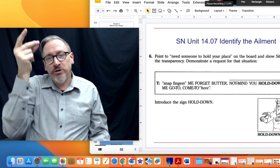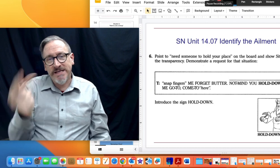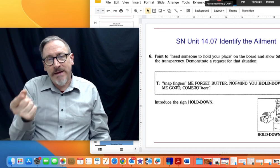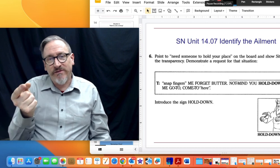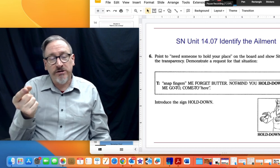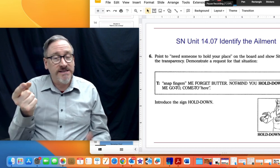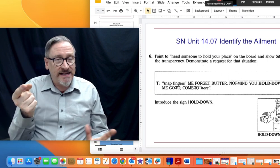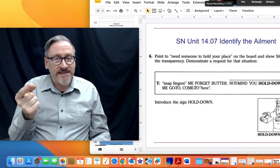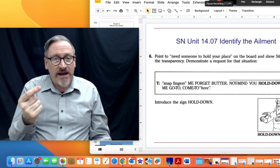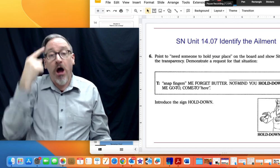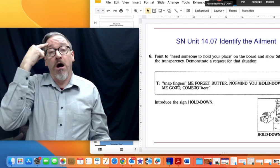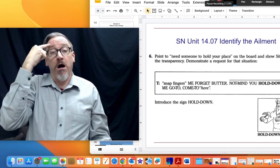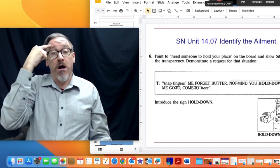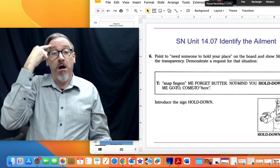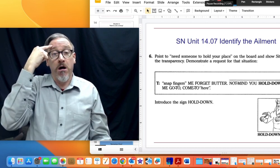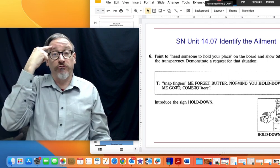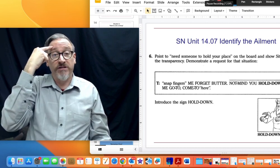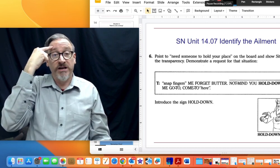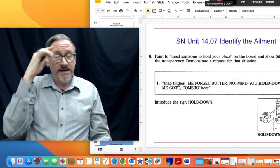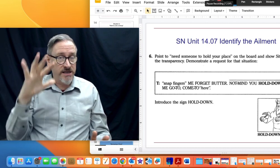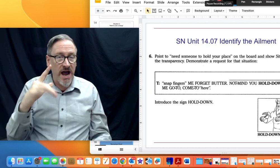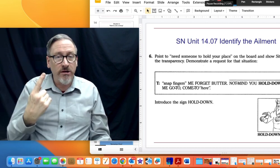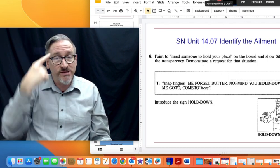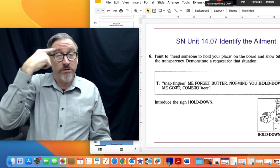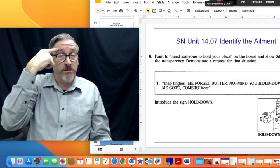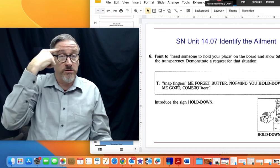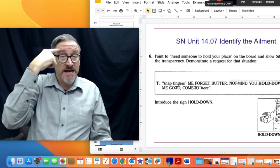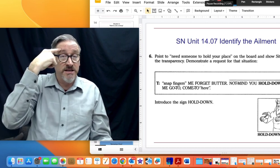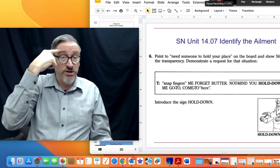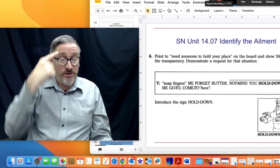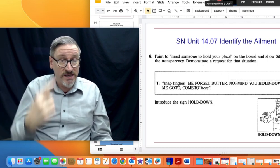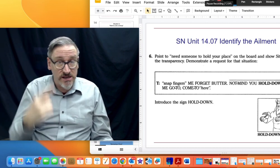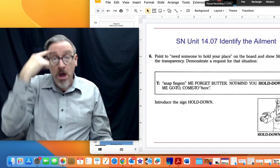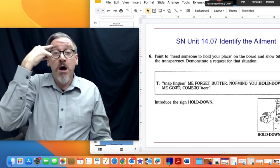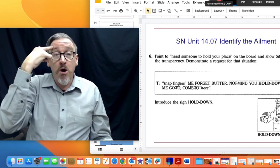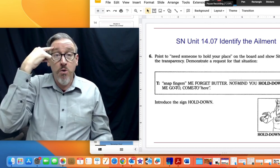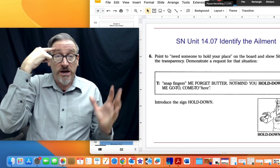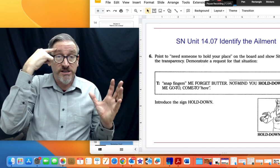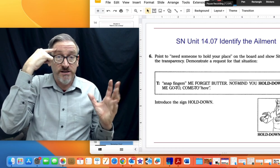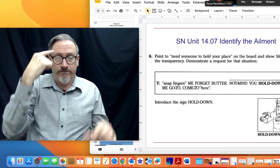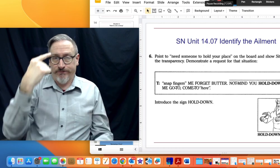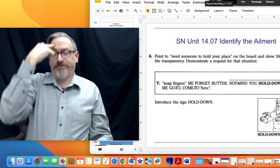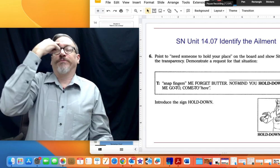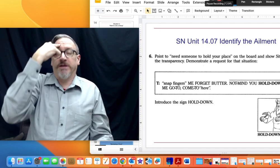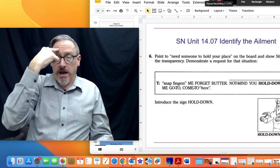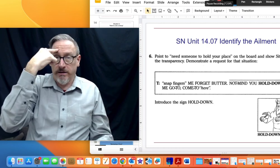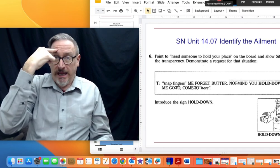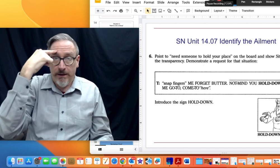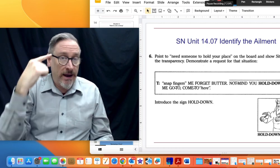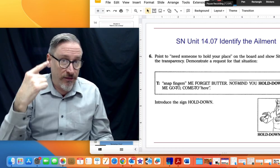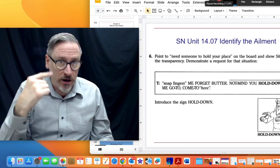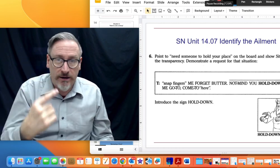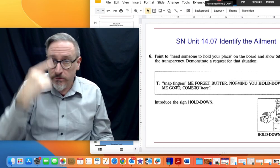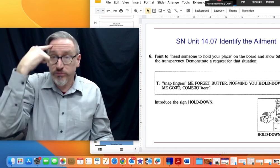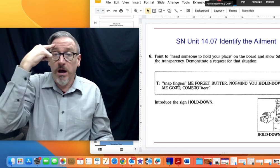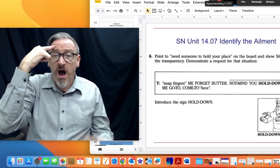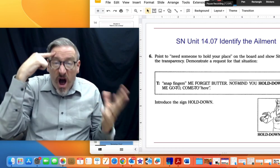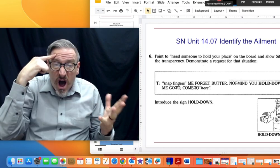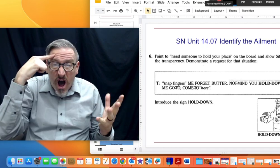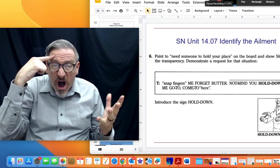They do snap figures. That's that. Oh, realized. I also tend to do this. Oh, I just got hit by a thought.